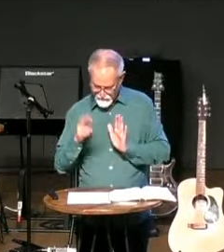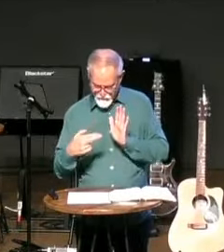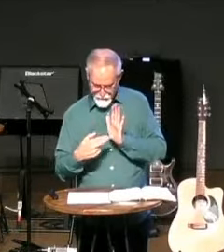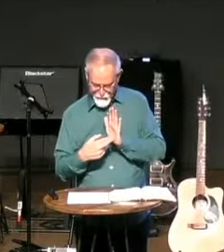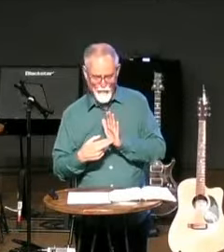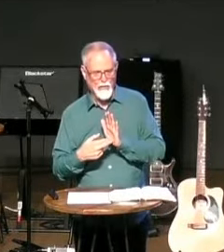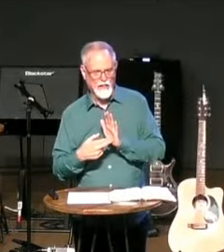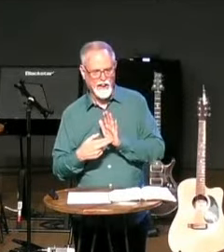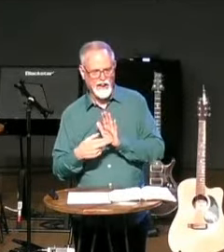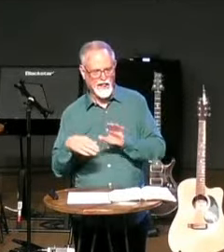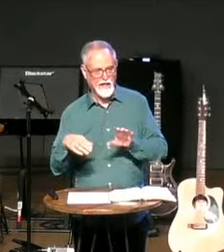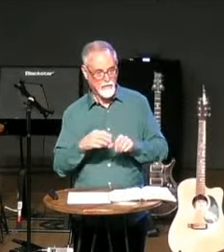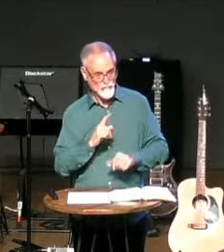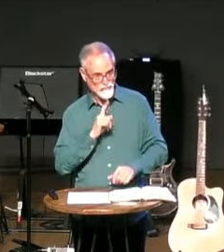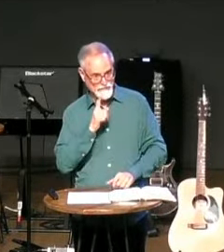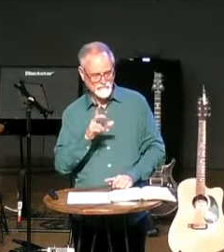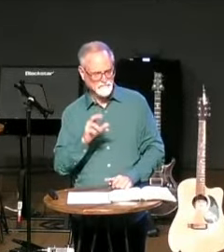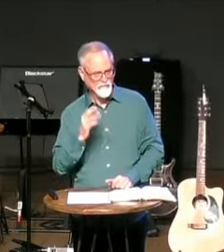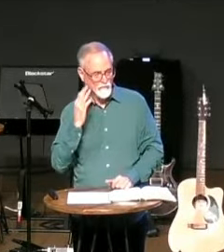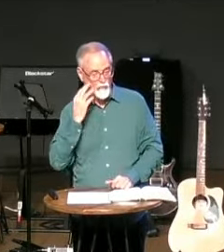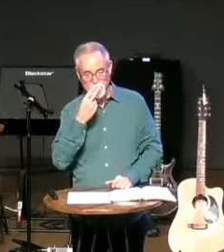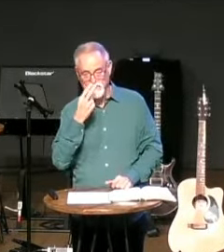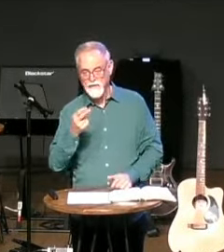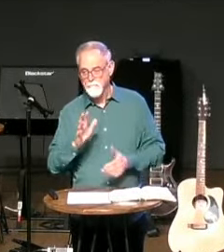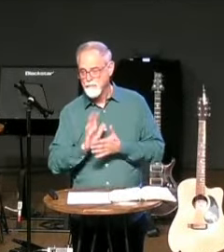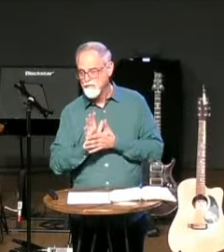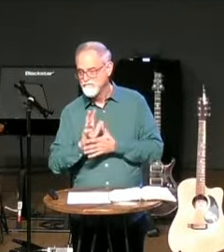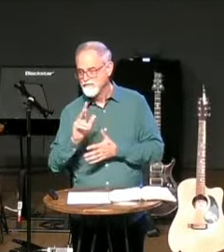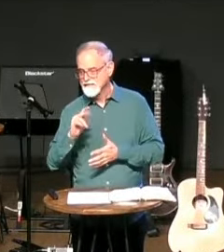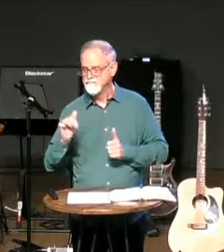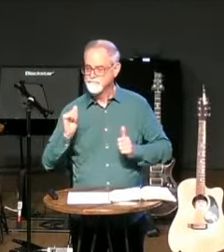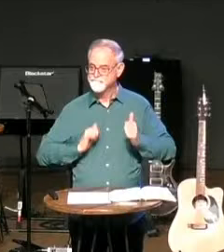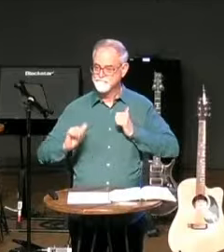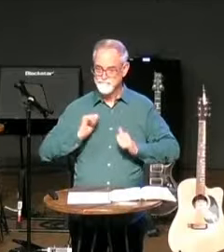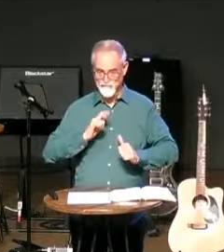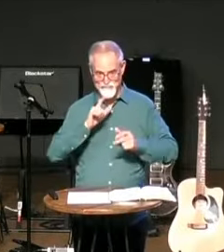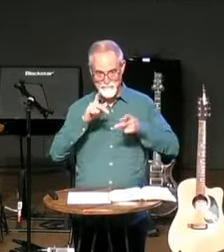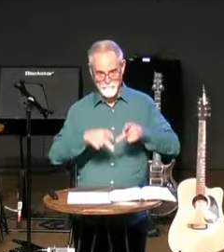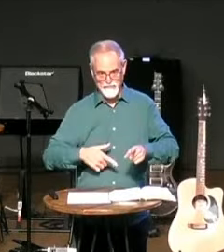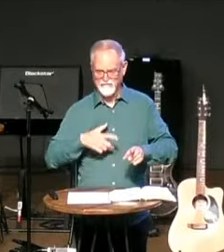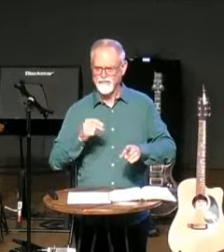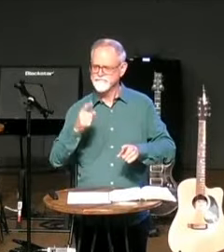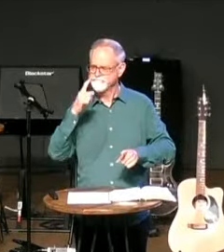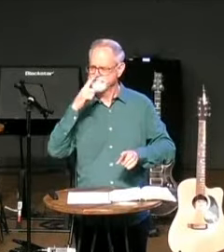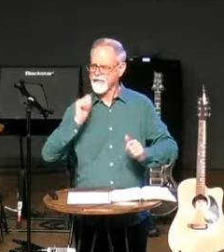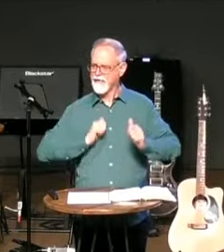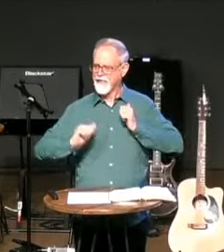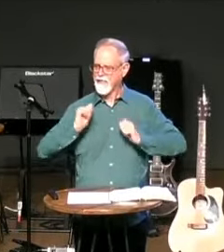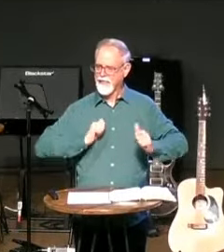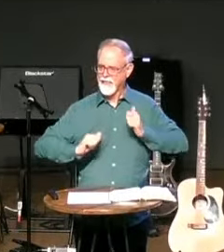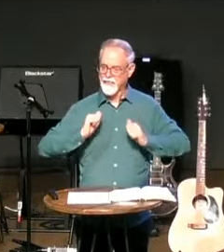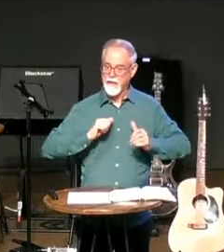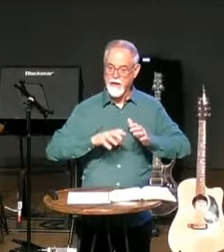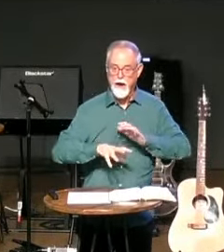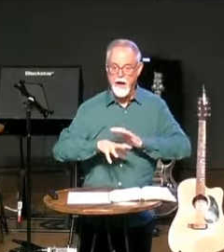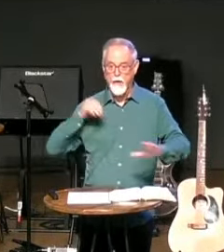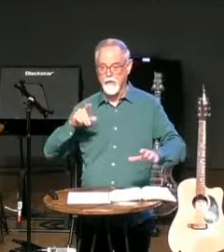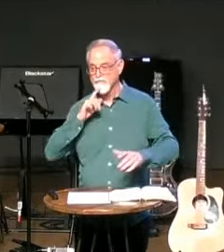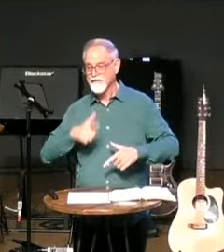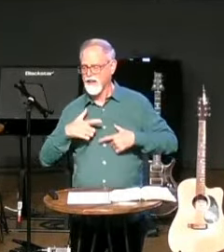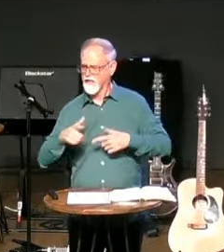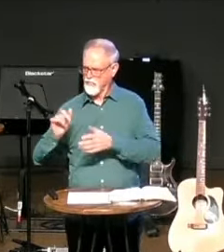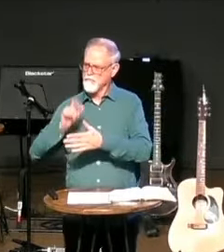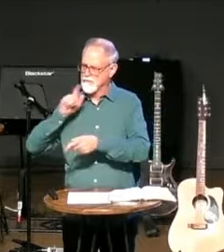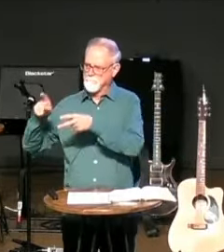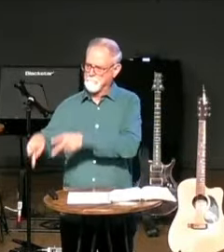sure your actions are matching your words and your heart, right? We're not actors. We're not performing in a movie